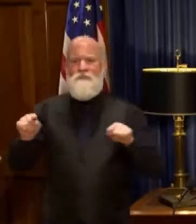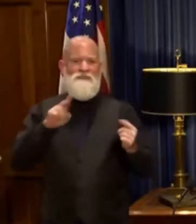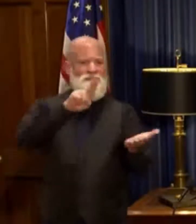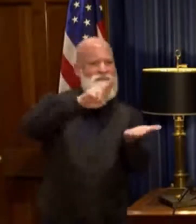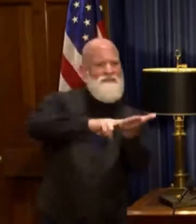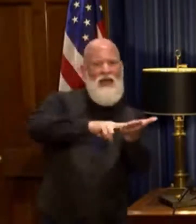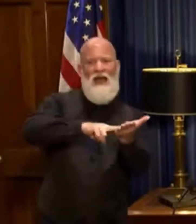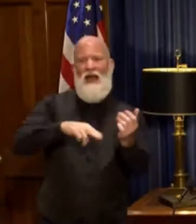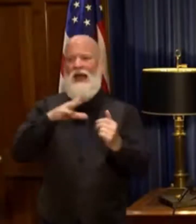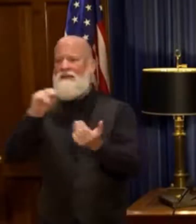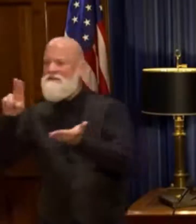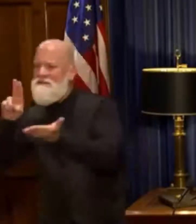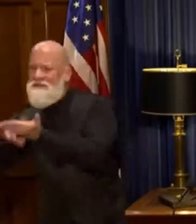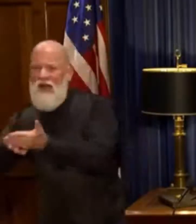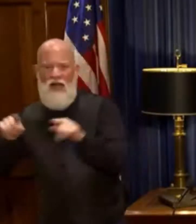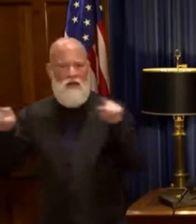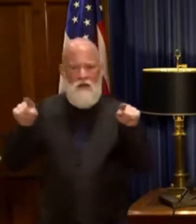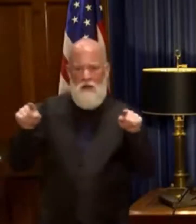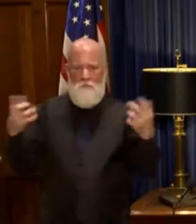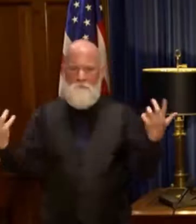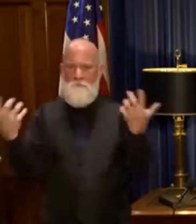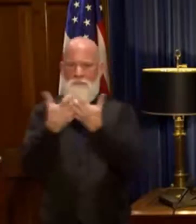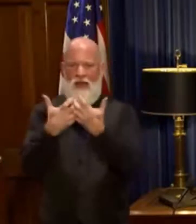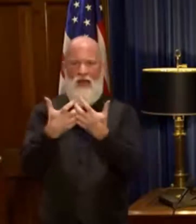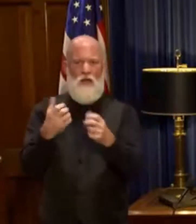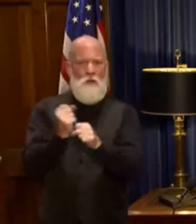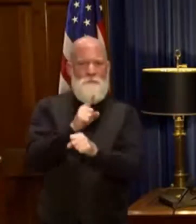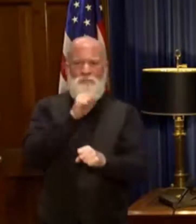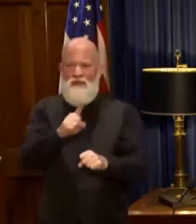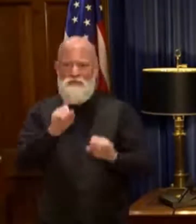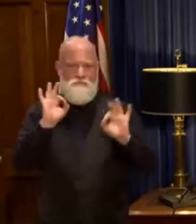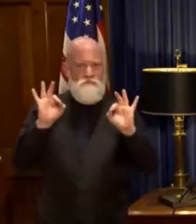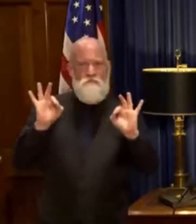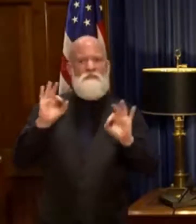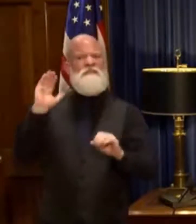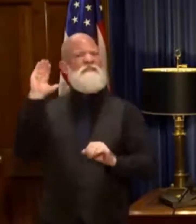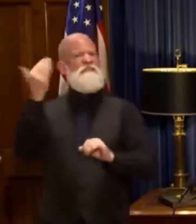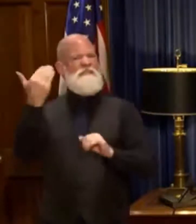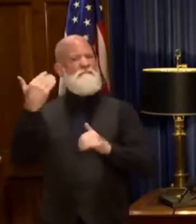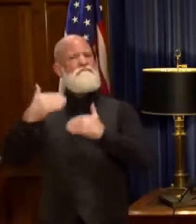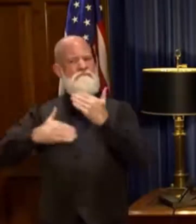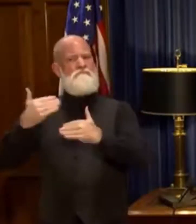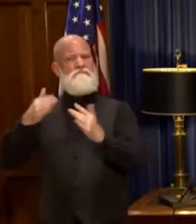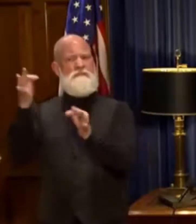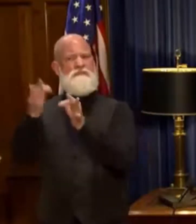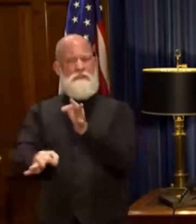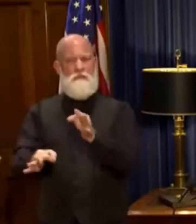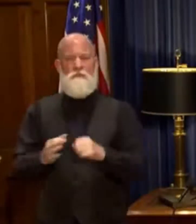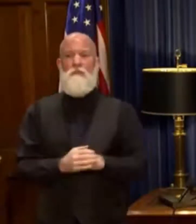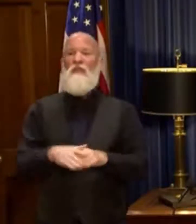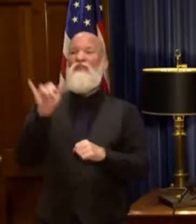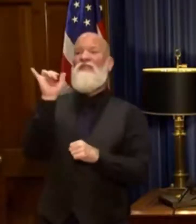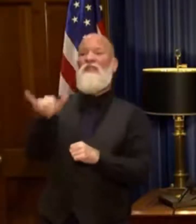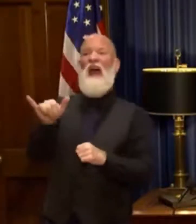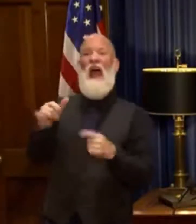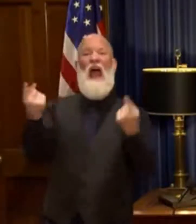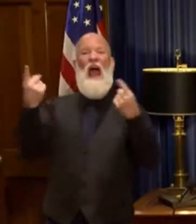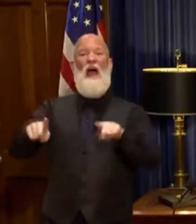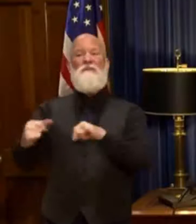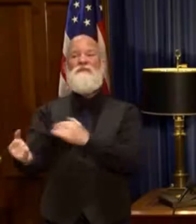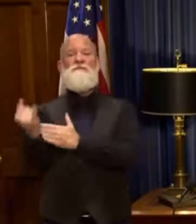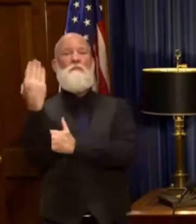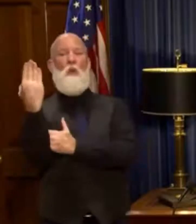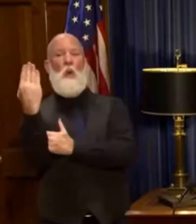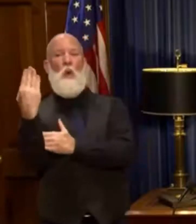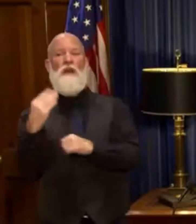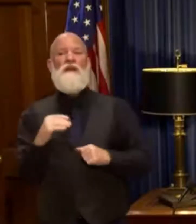on applications and on file at the Secretary of State's office. This morning, the Secretary announced his support